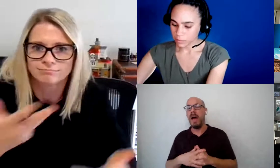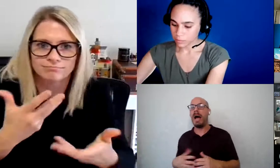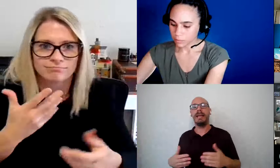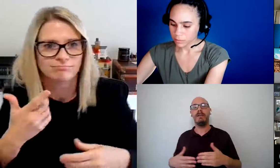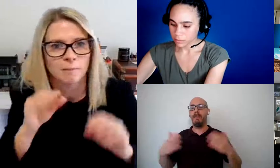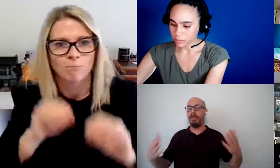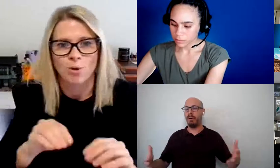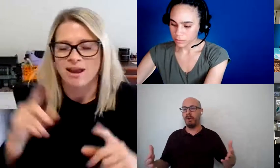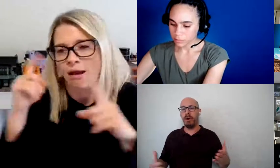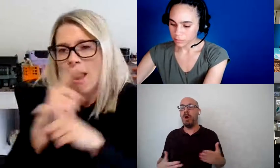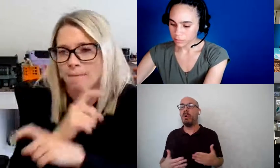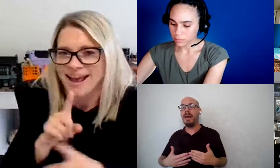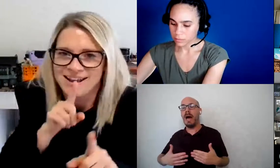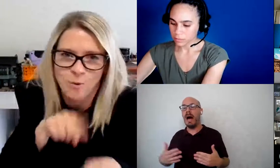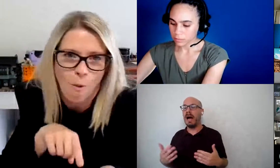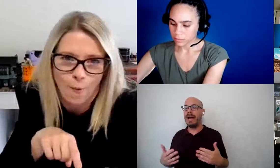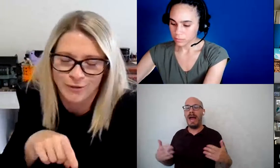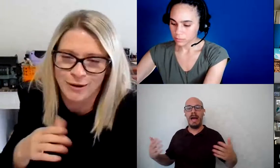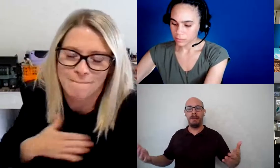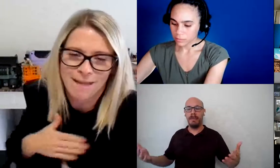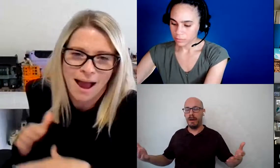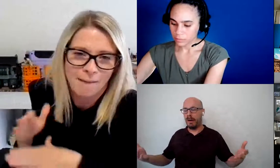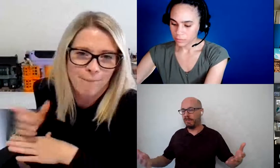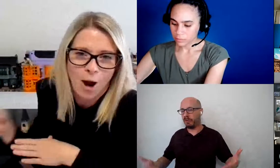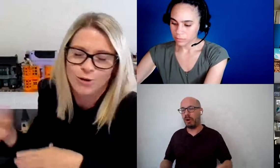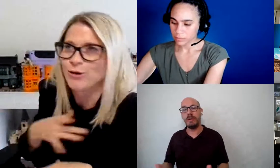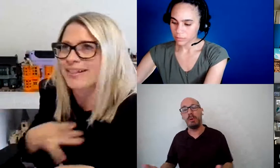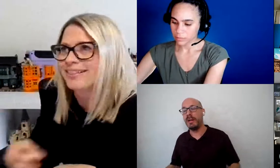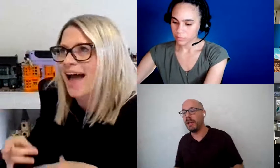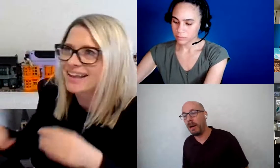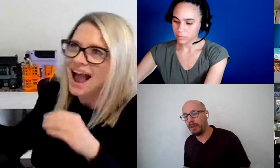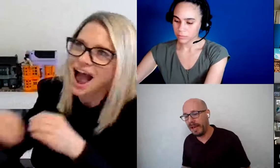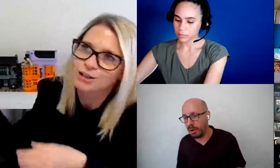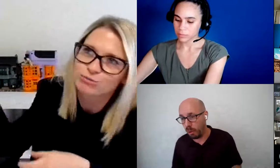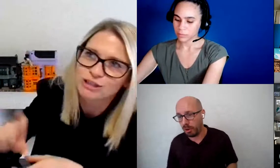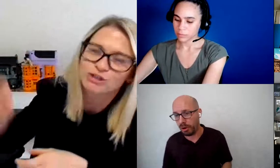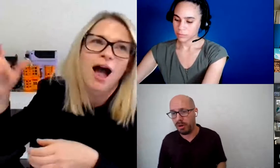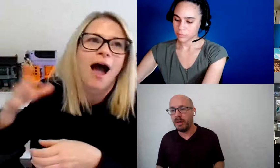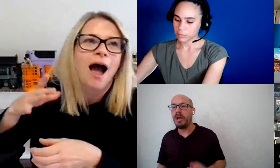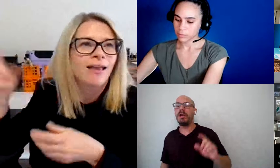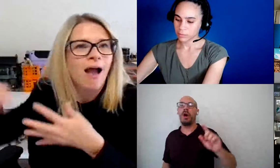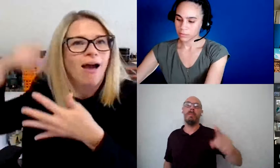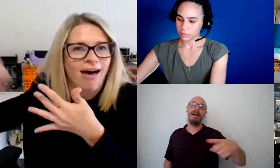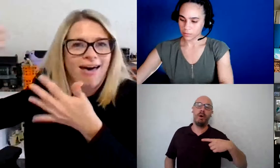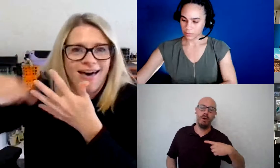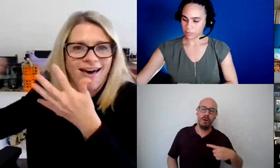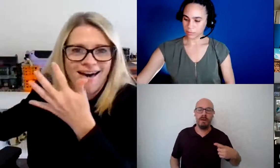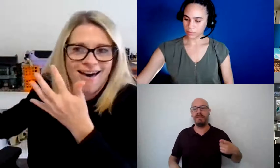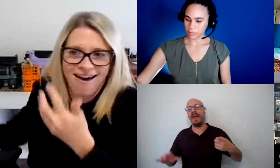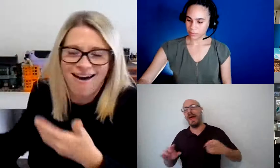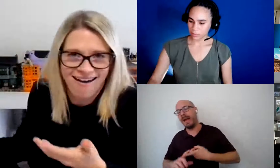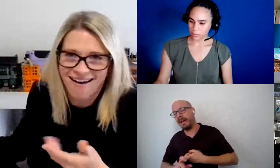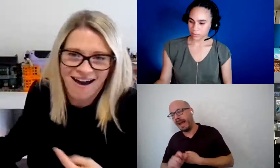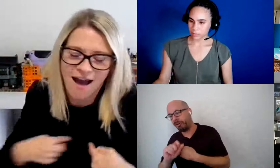I can remember when I am trying to put in a complicated order, you know, my partner loves to add an